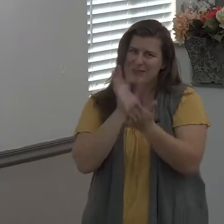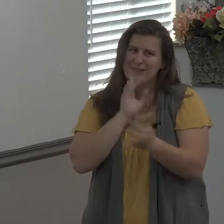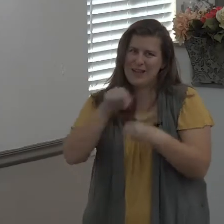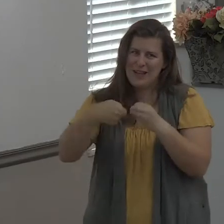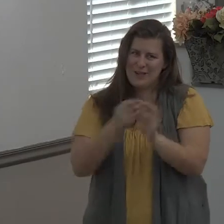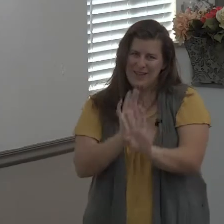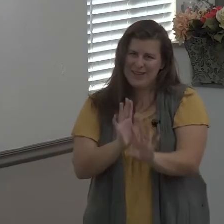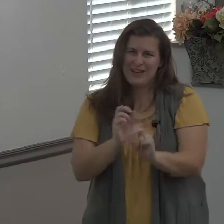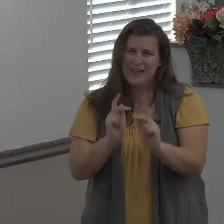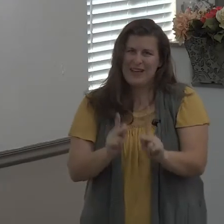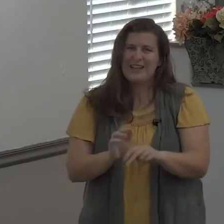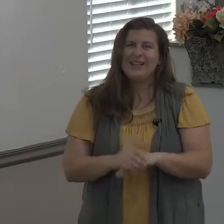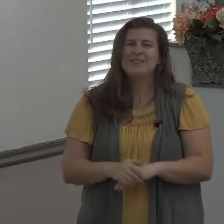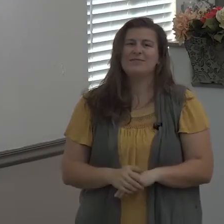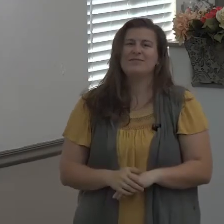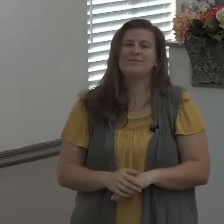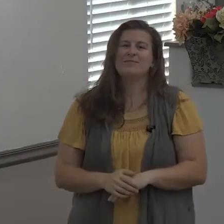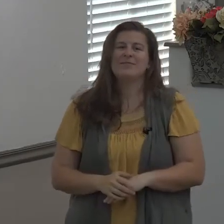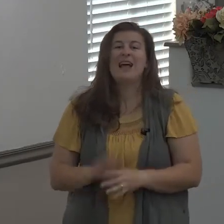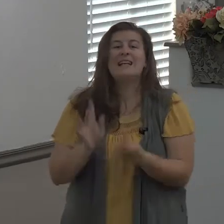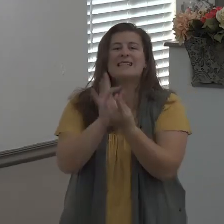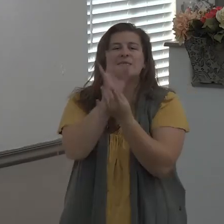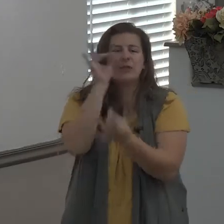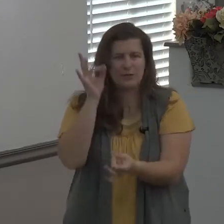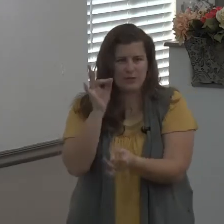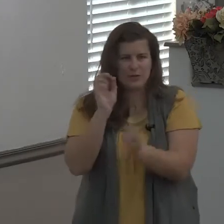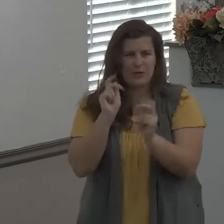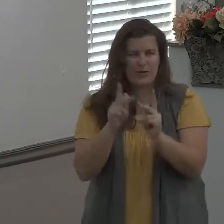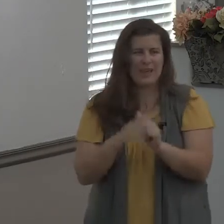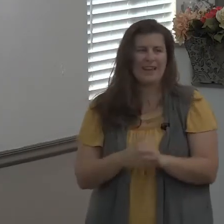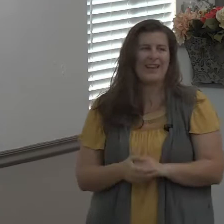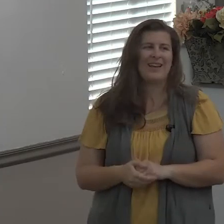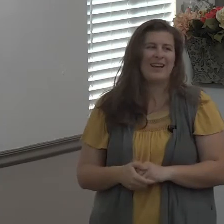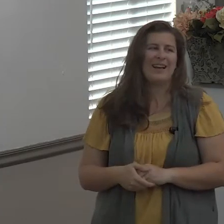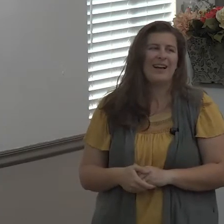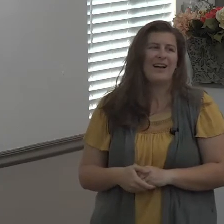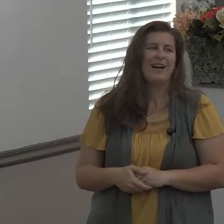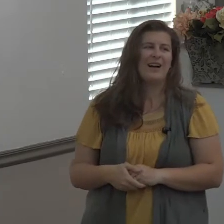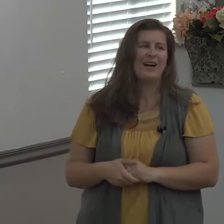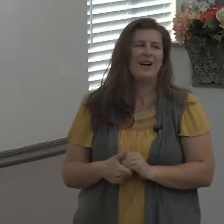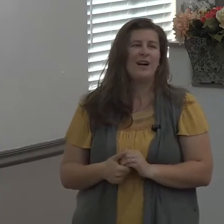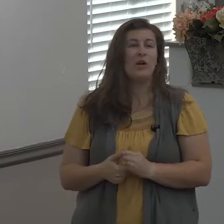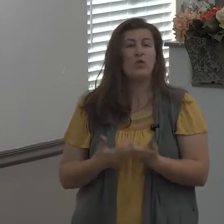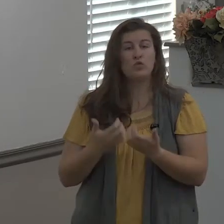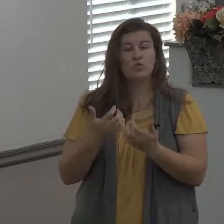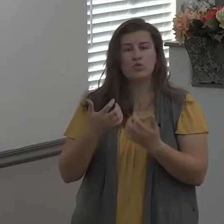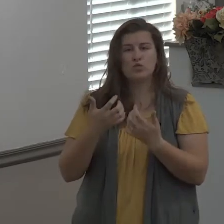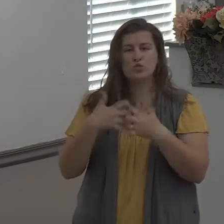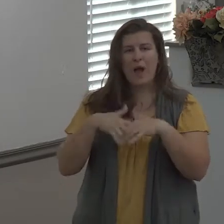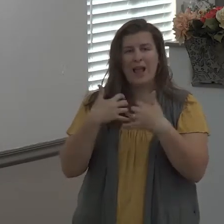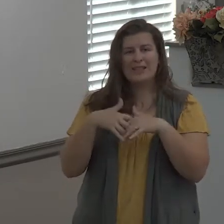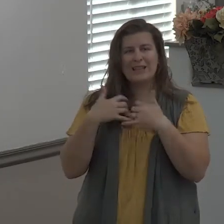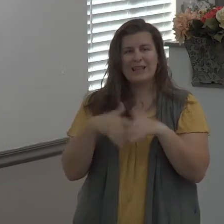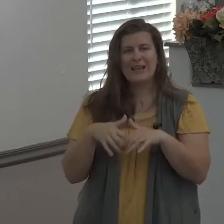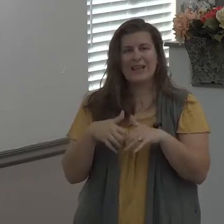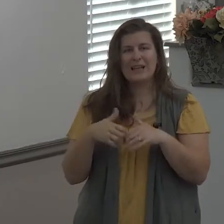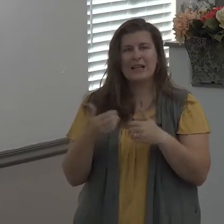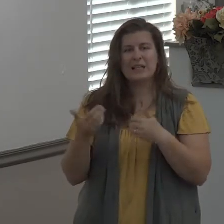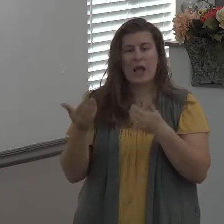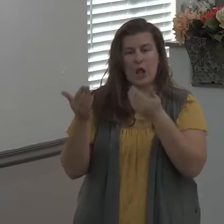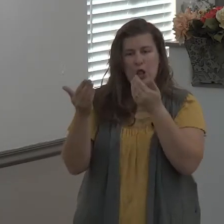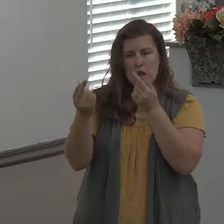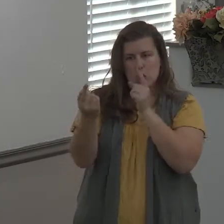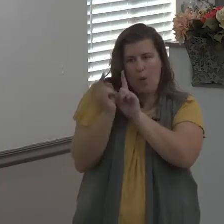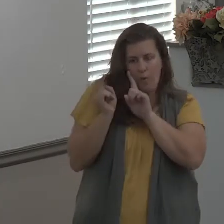you know, and walk on. That's not what the Word of God is talking about here. It's not physical, but it's spiritual. And we're going to see that as we get into